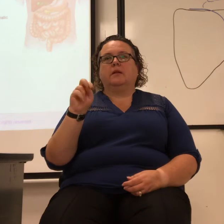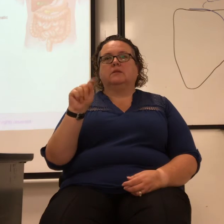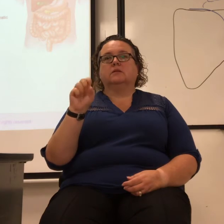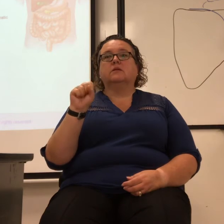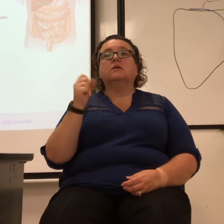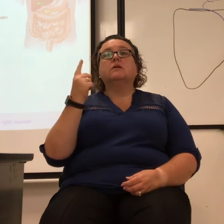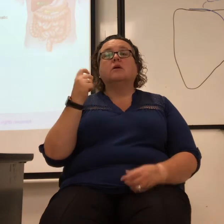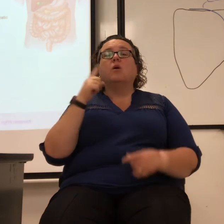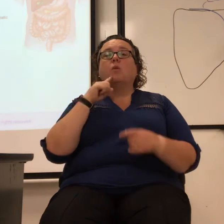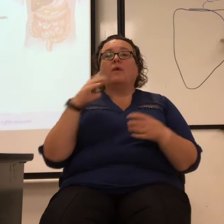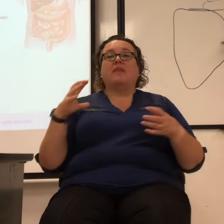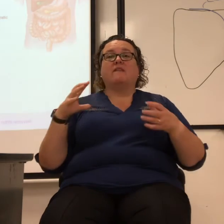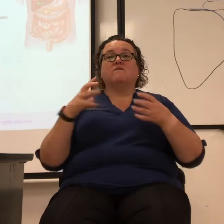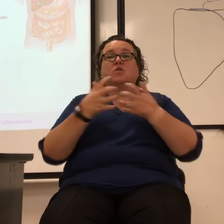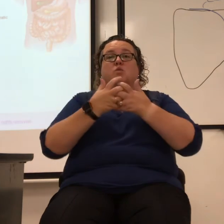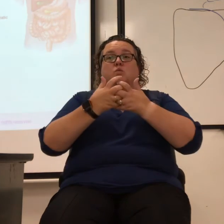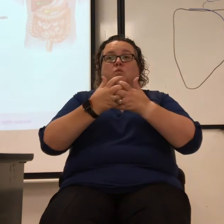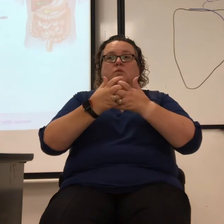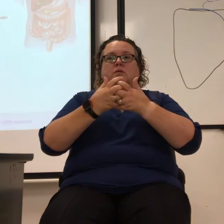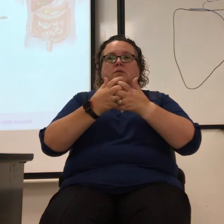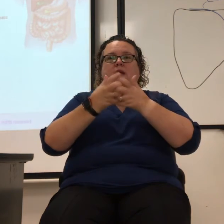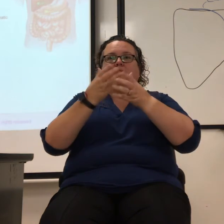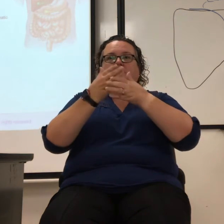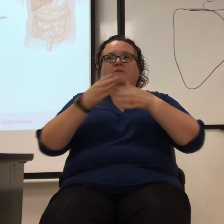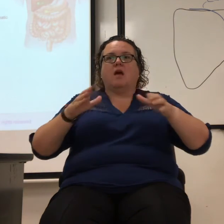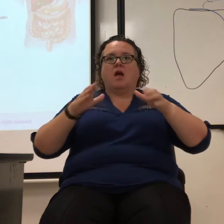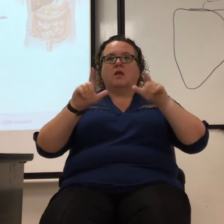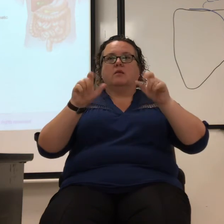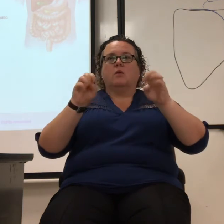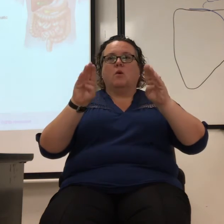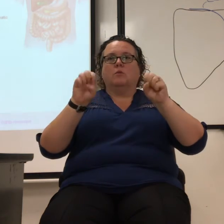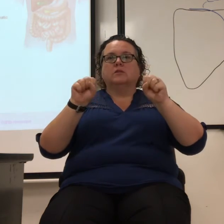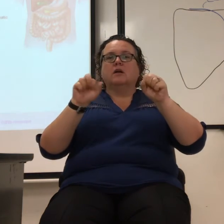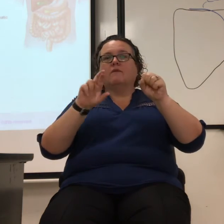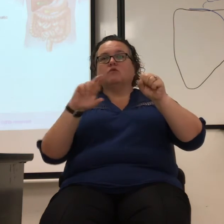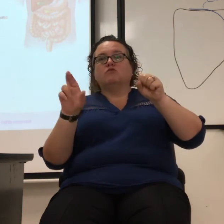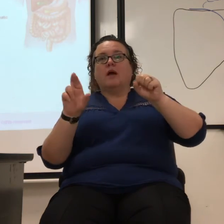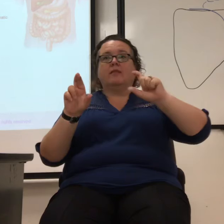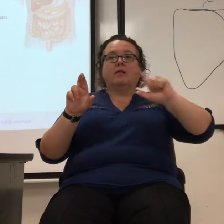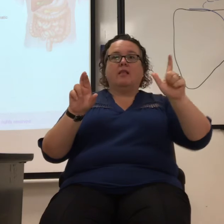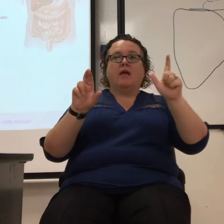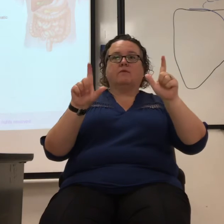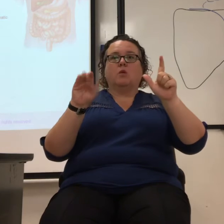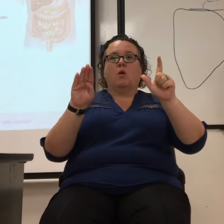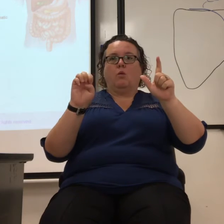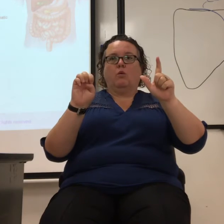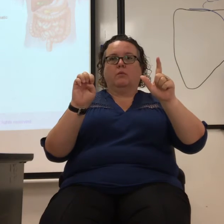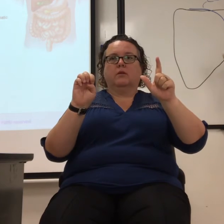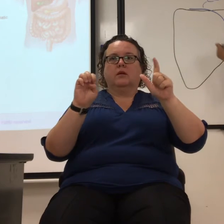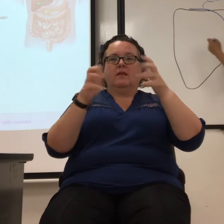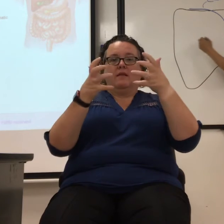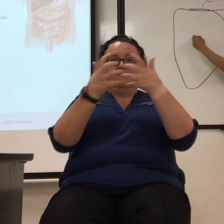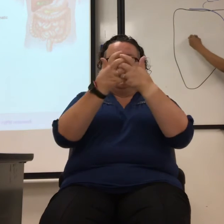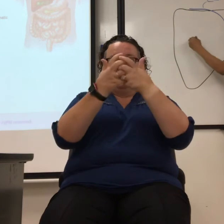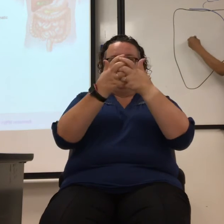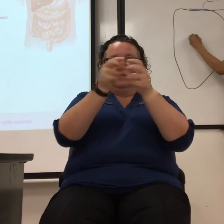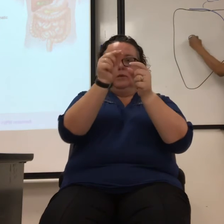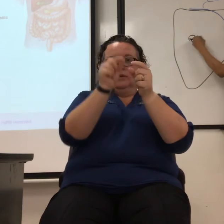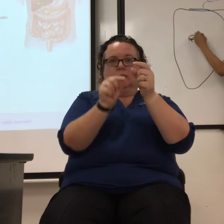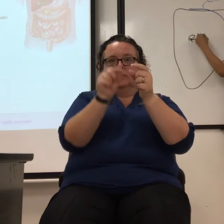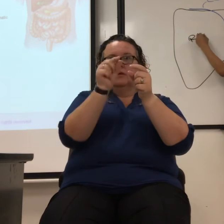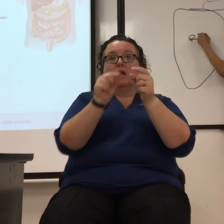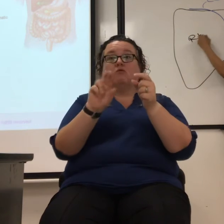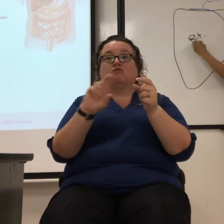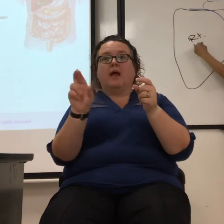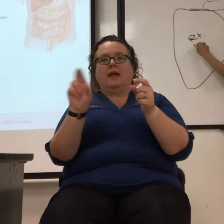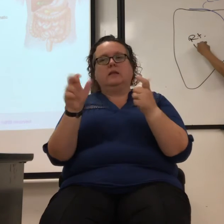When they fuse and divide the lobes, this is the right lobe and the left lobe, I should say. The right lobe of the liver is the